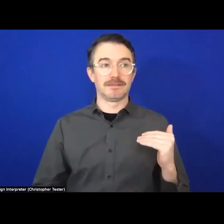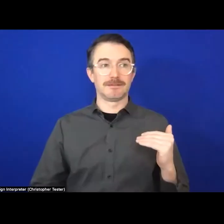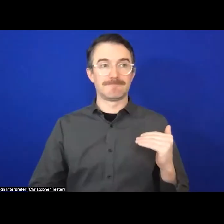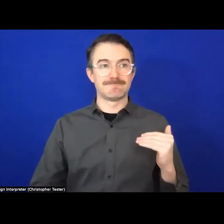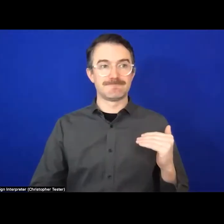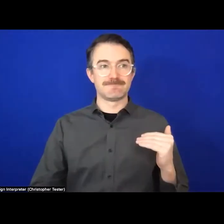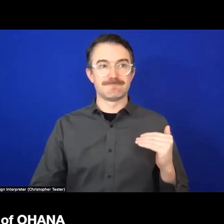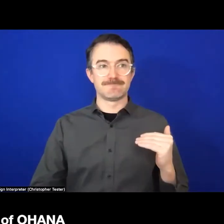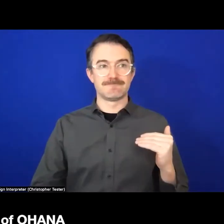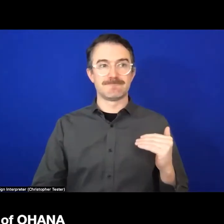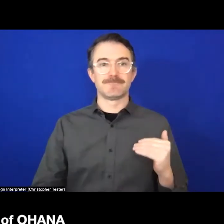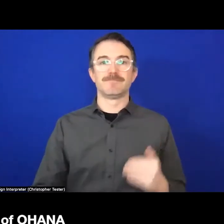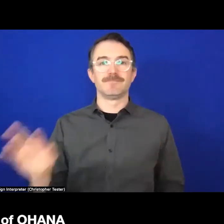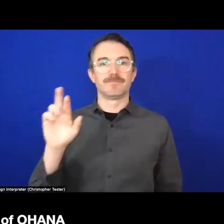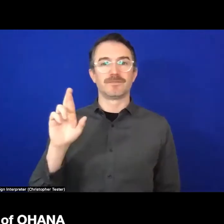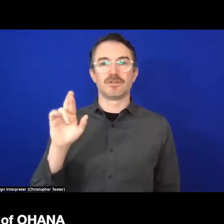Risnawati